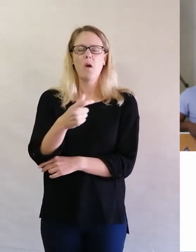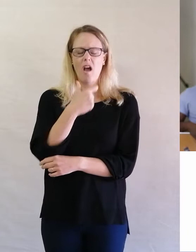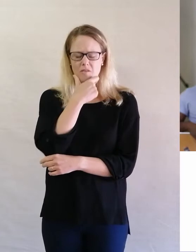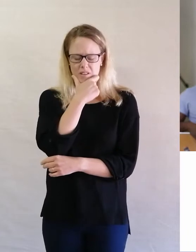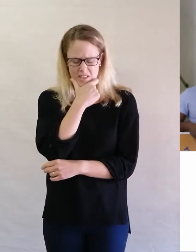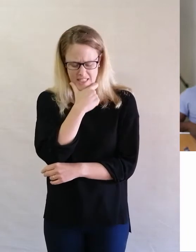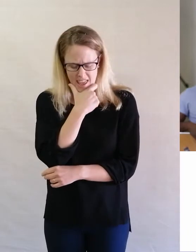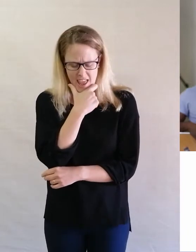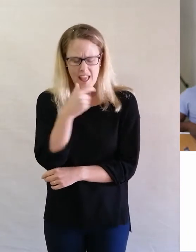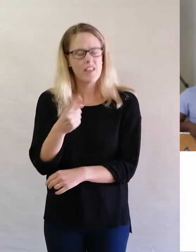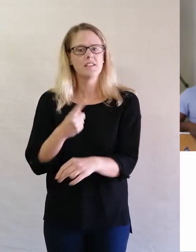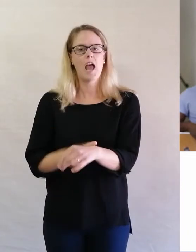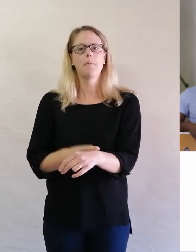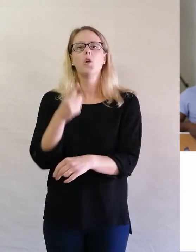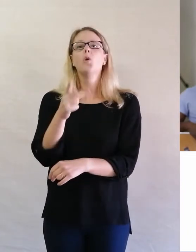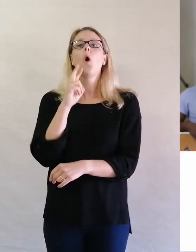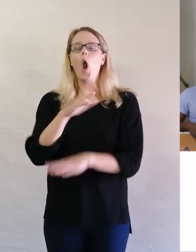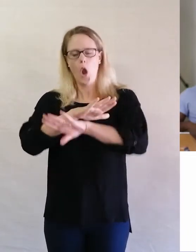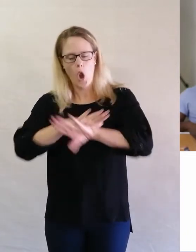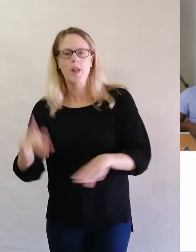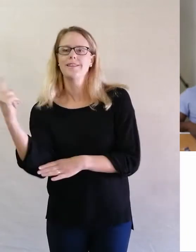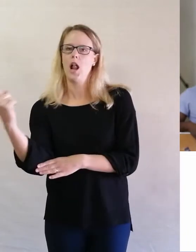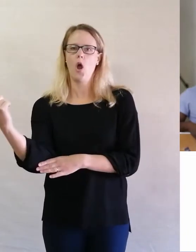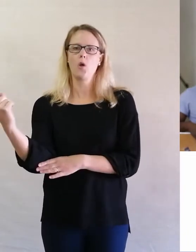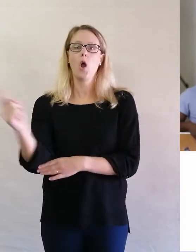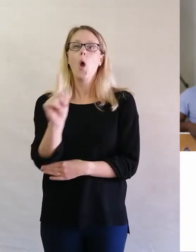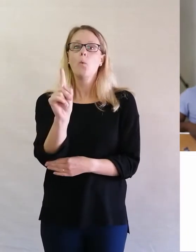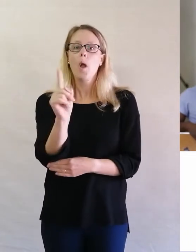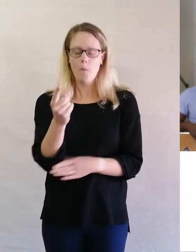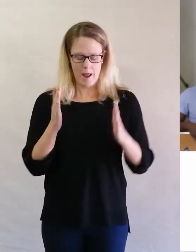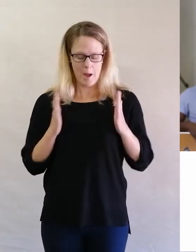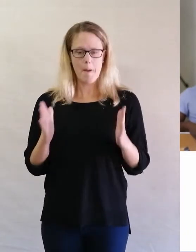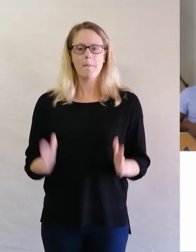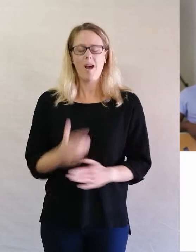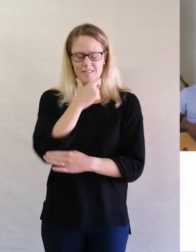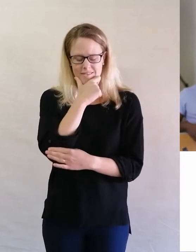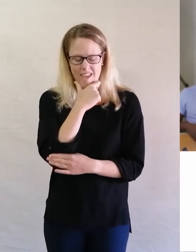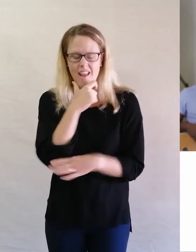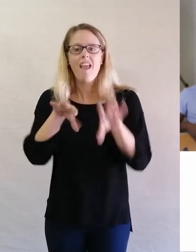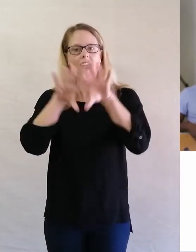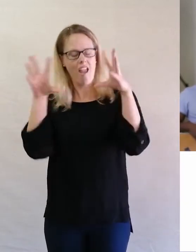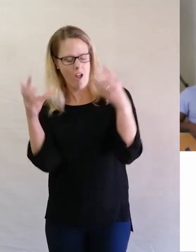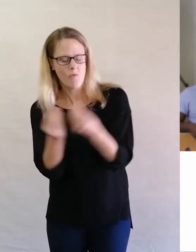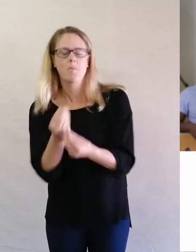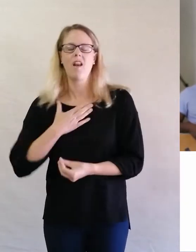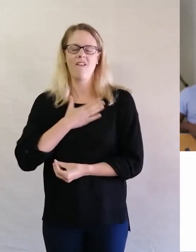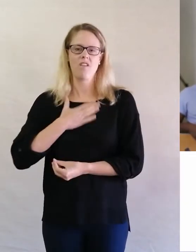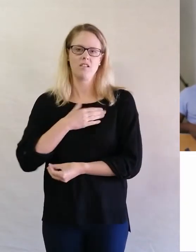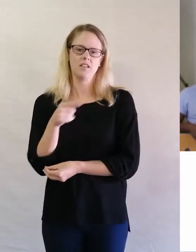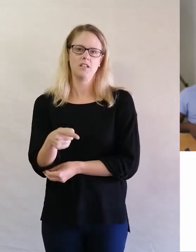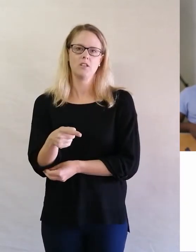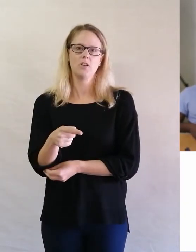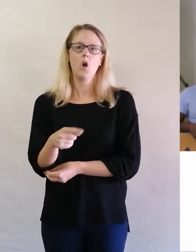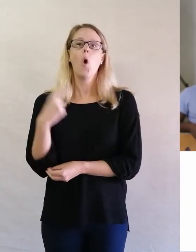morning, know that you are not alone. When one part of the body grieves, the whole body feels it. We